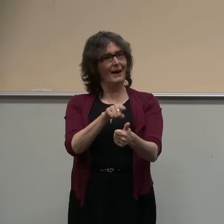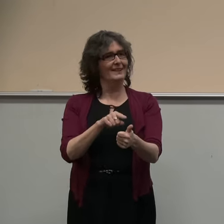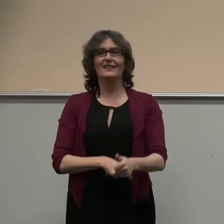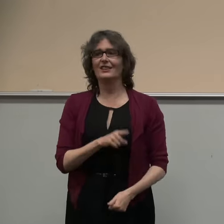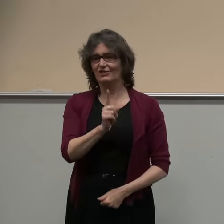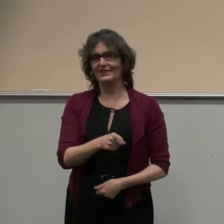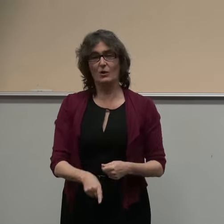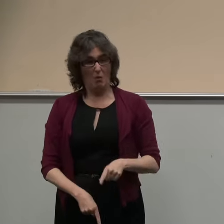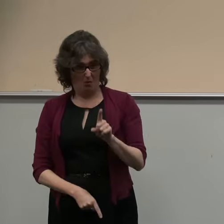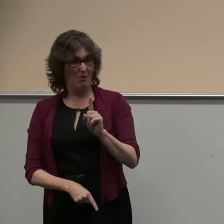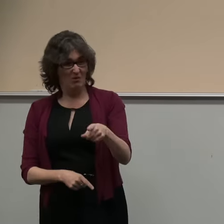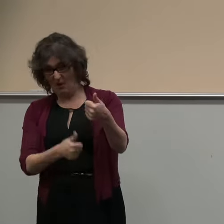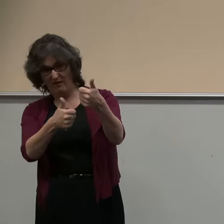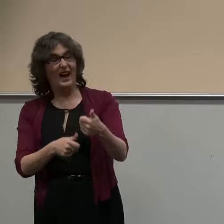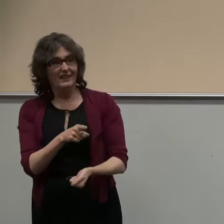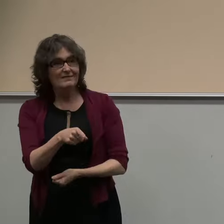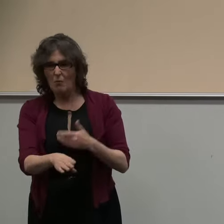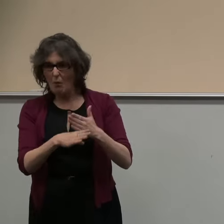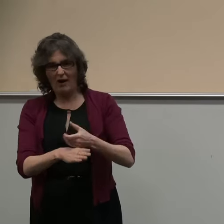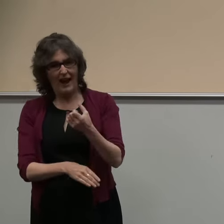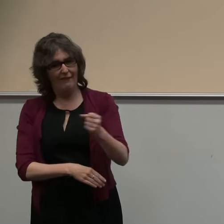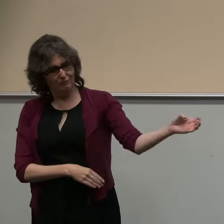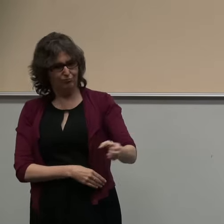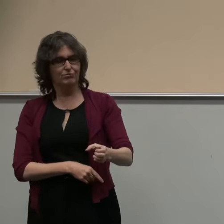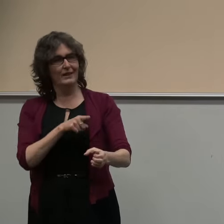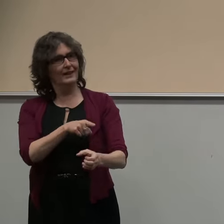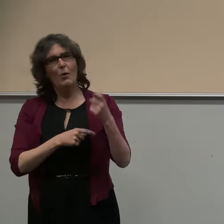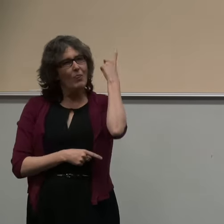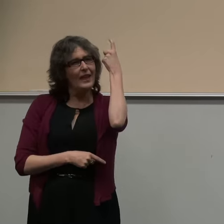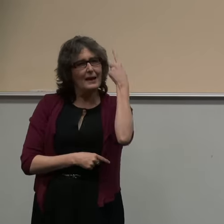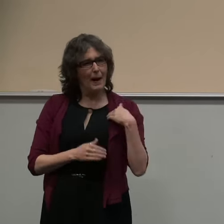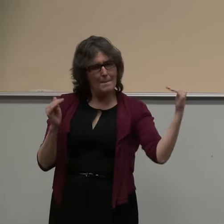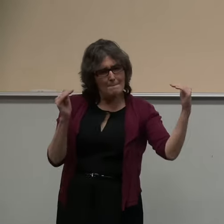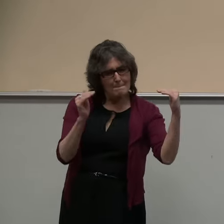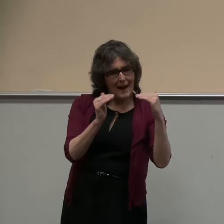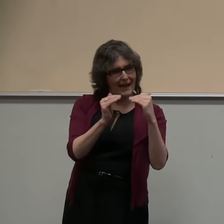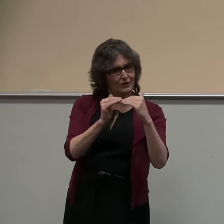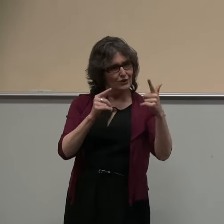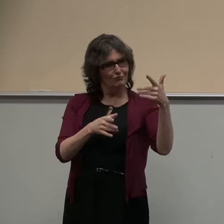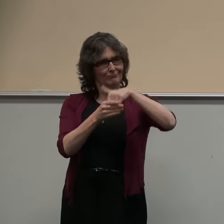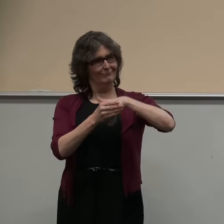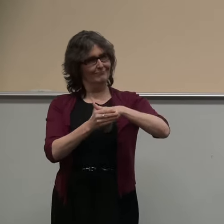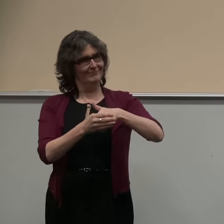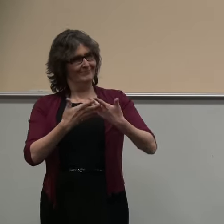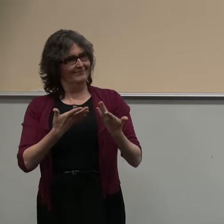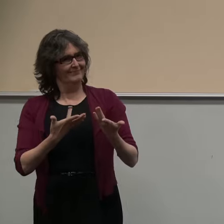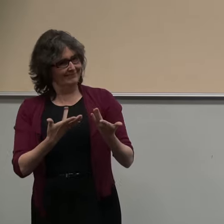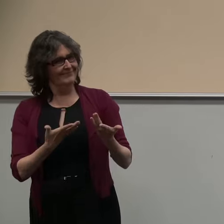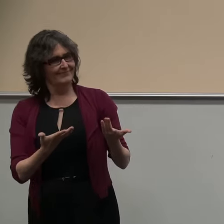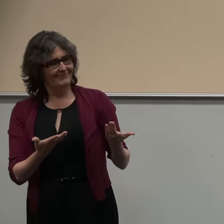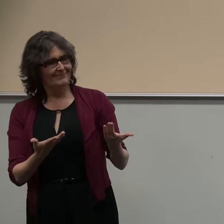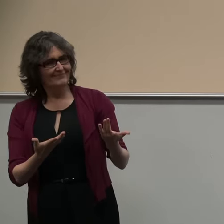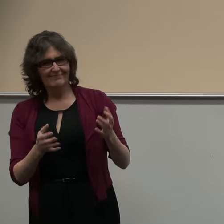just tell that group when there's work needing done and leave it to the interpreters to say, I'm available for that one. So there's no